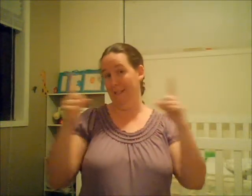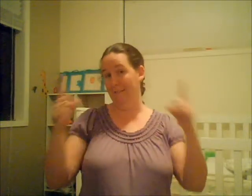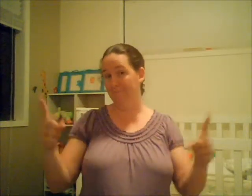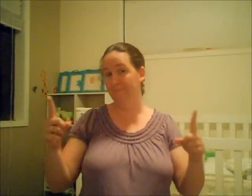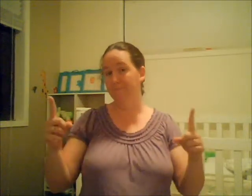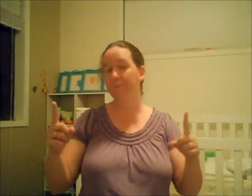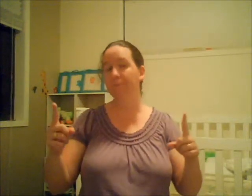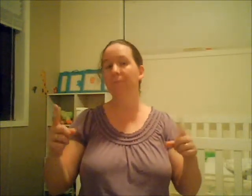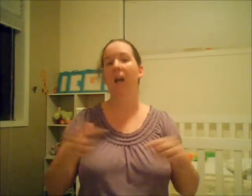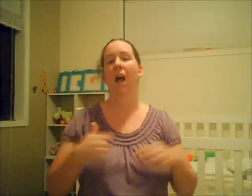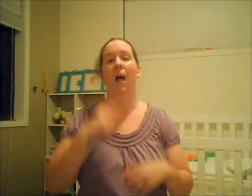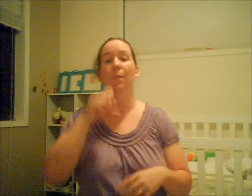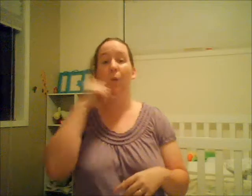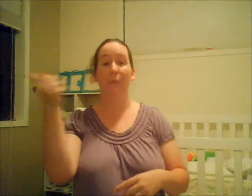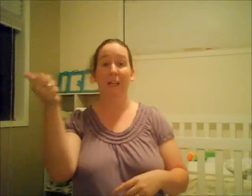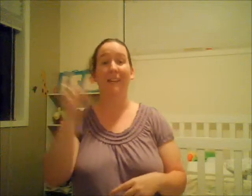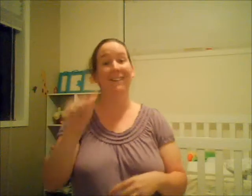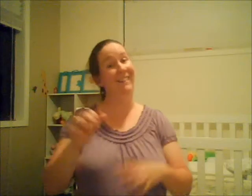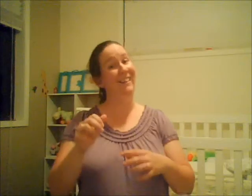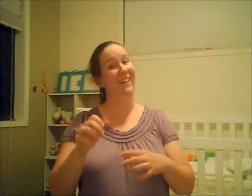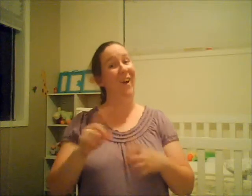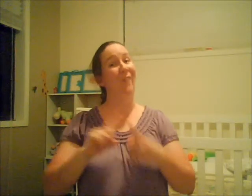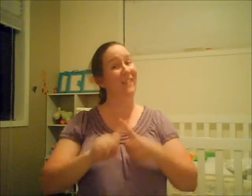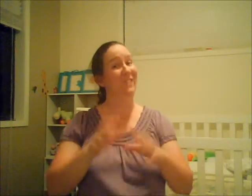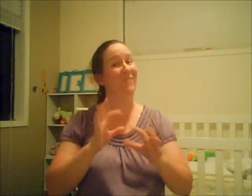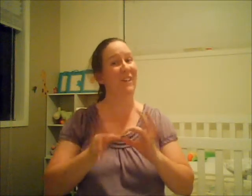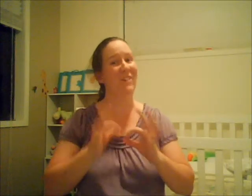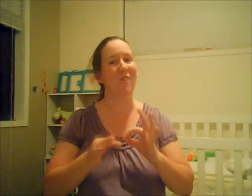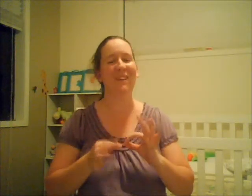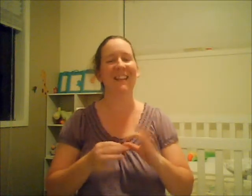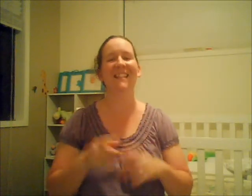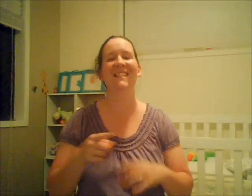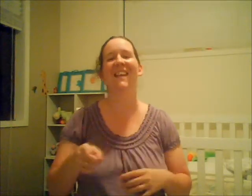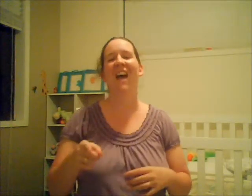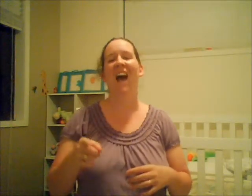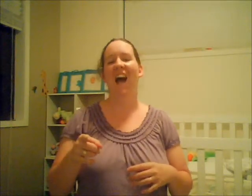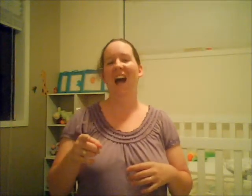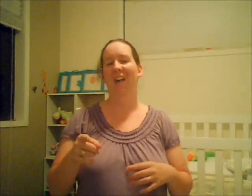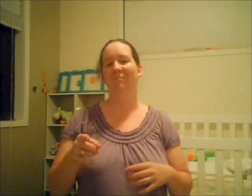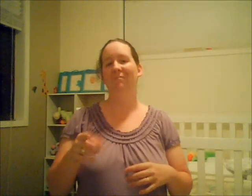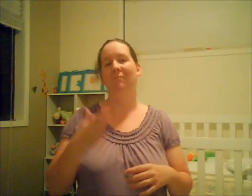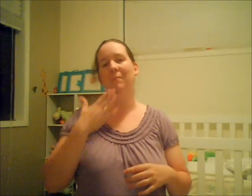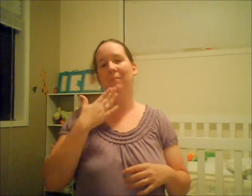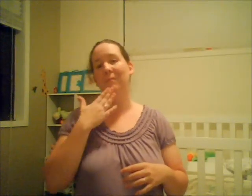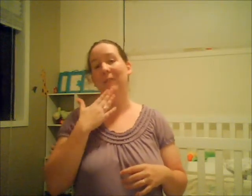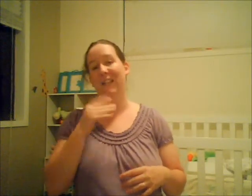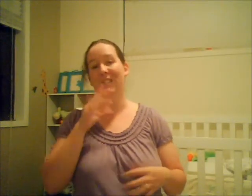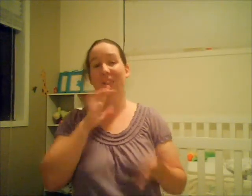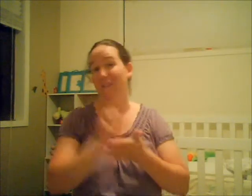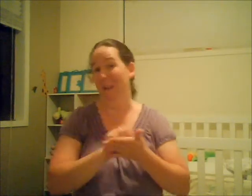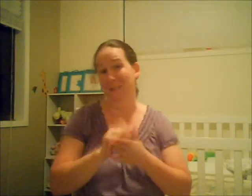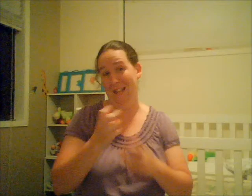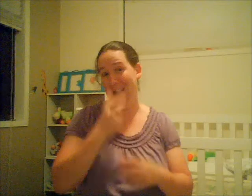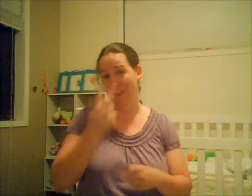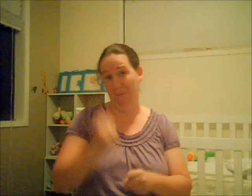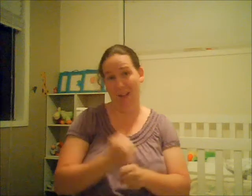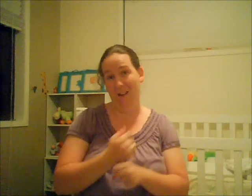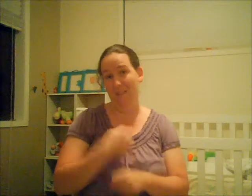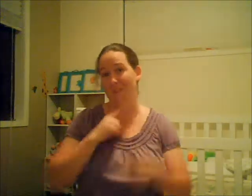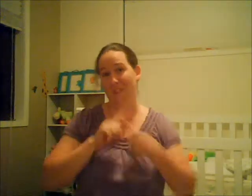difference. I will continue to be interpreting this. Please forgive any mistakes I make. I'm still